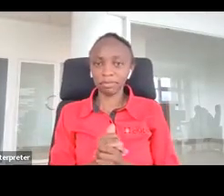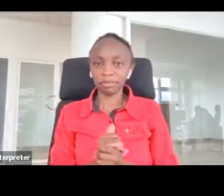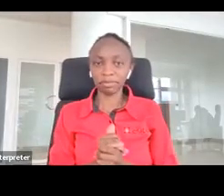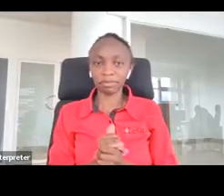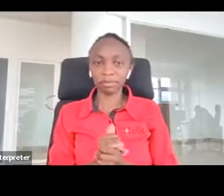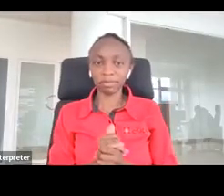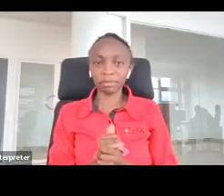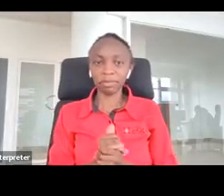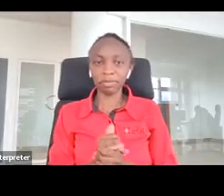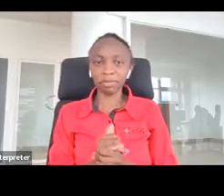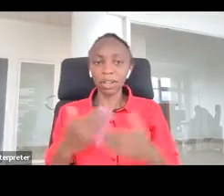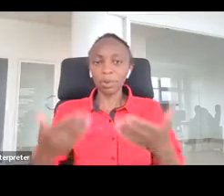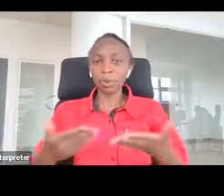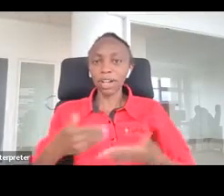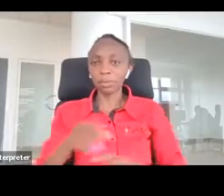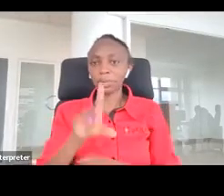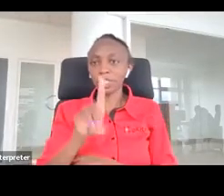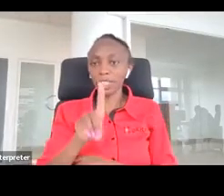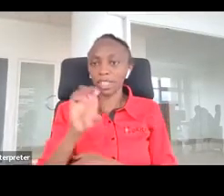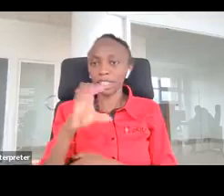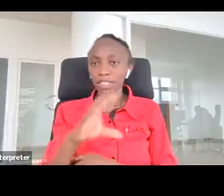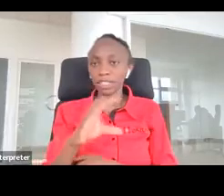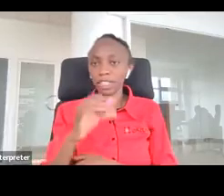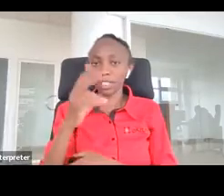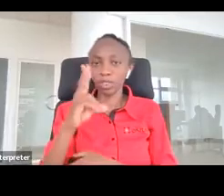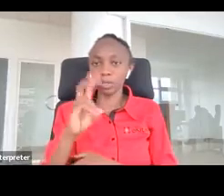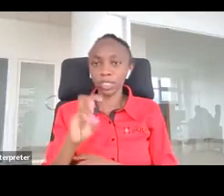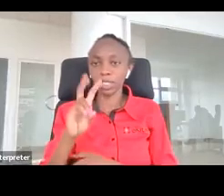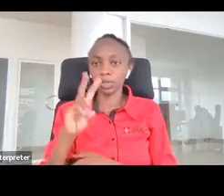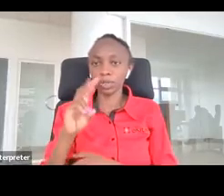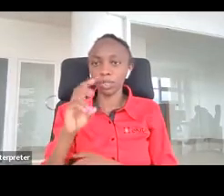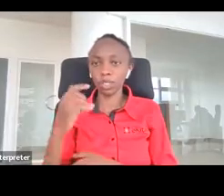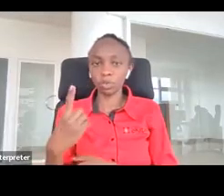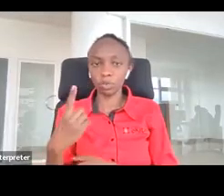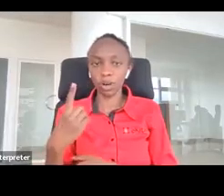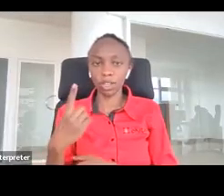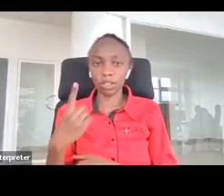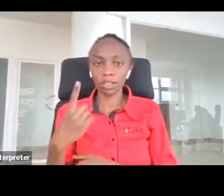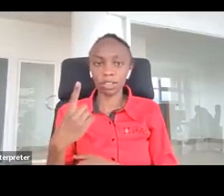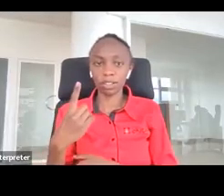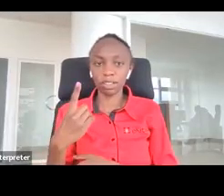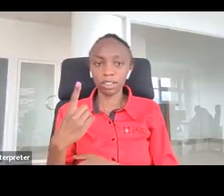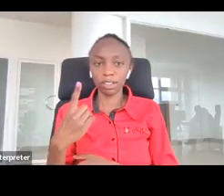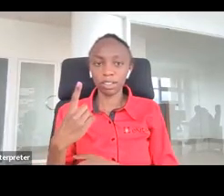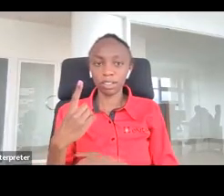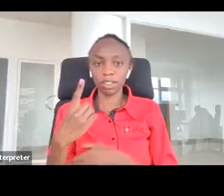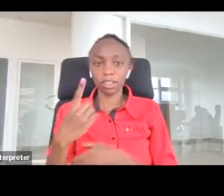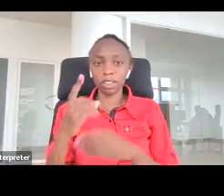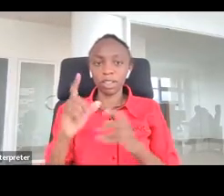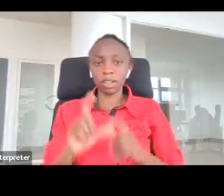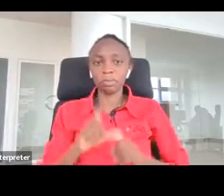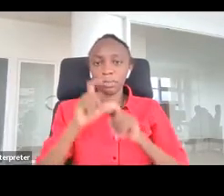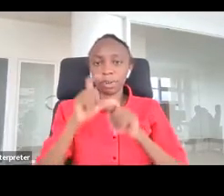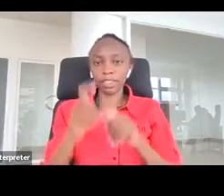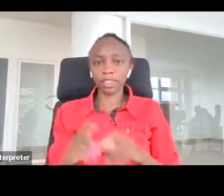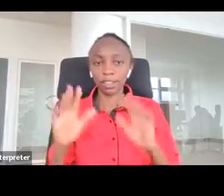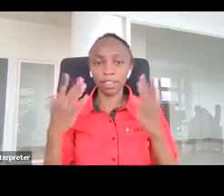Welcome to the DEC 2021 prize giving ceremony.